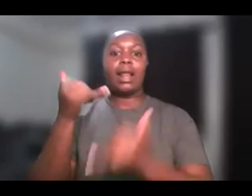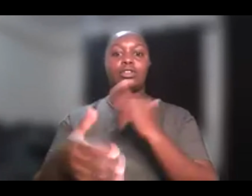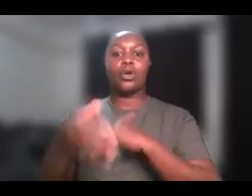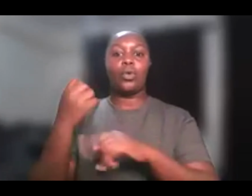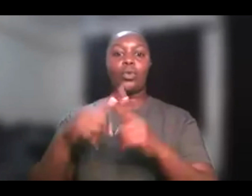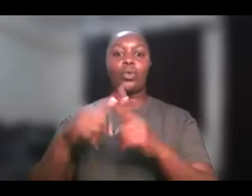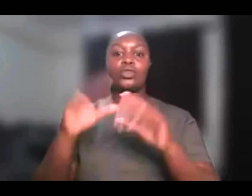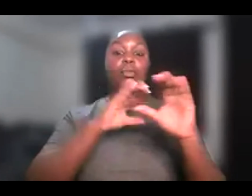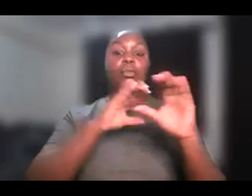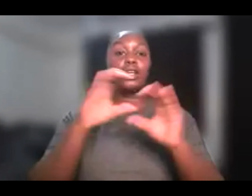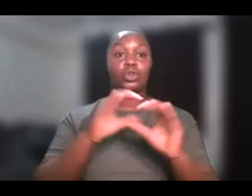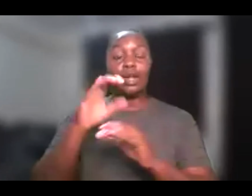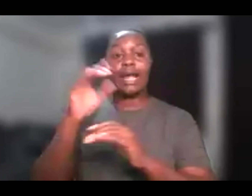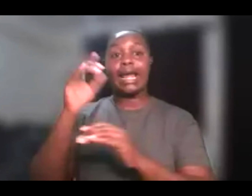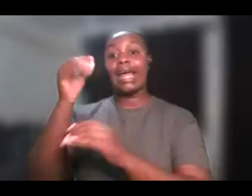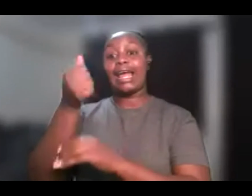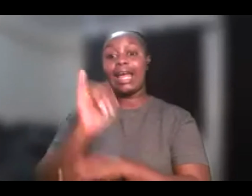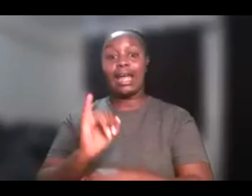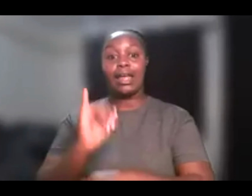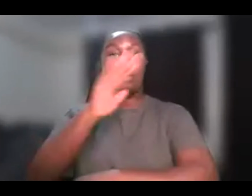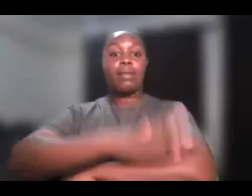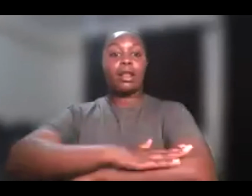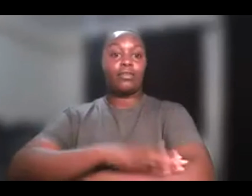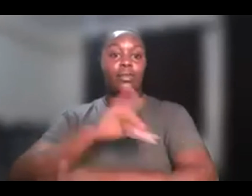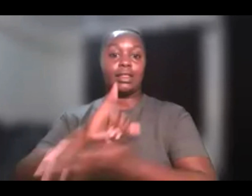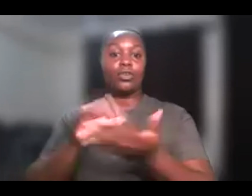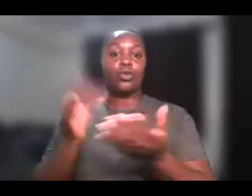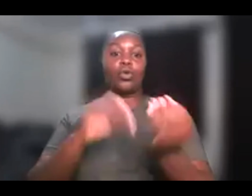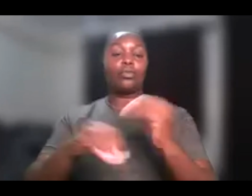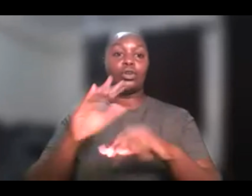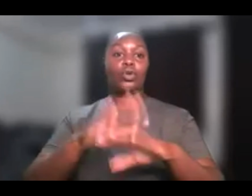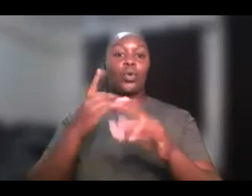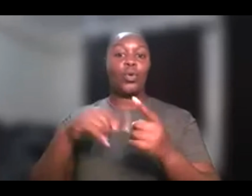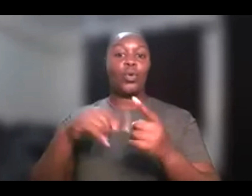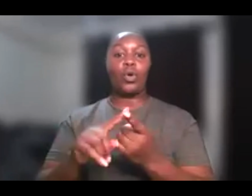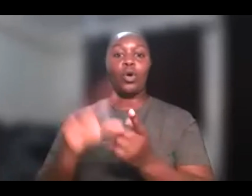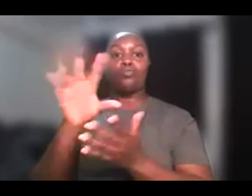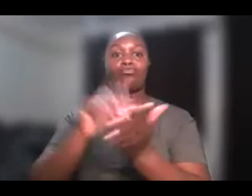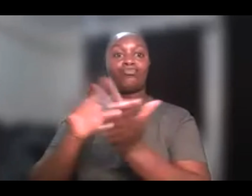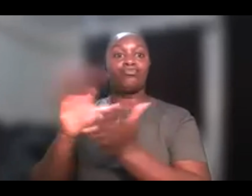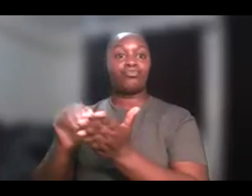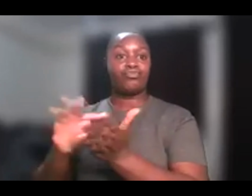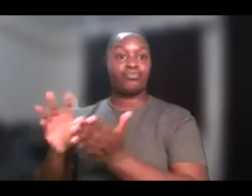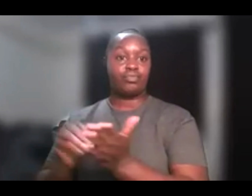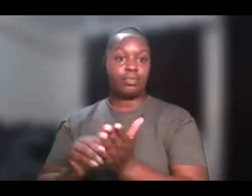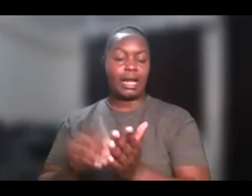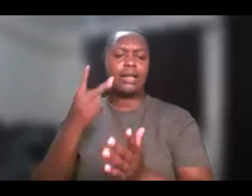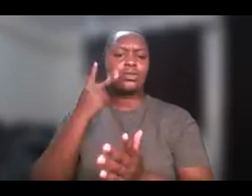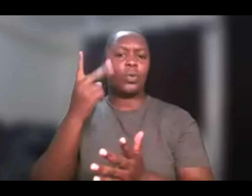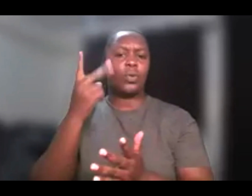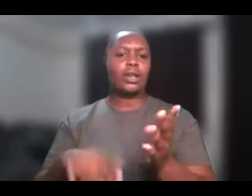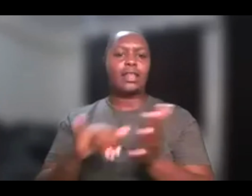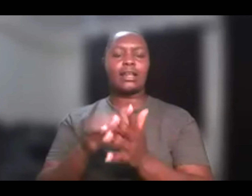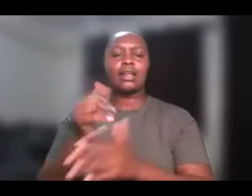that joins a meeting and text notes. I realized that this age-long problem still exists, and for us, we